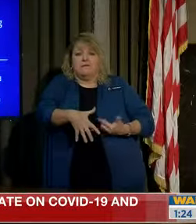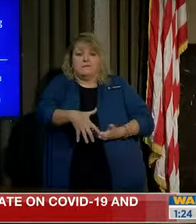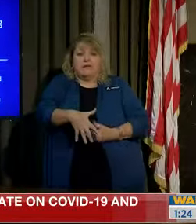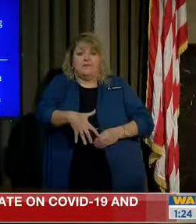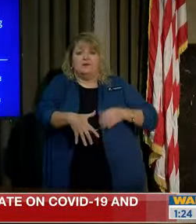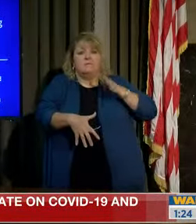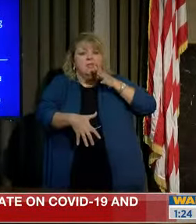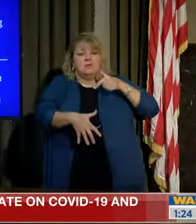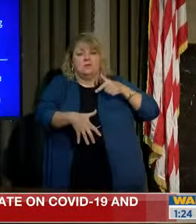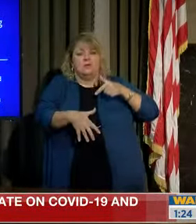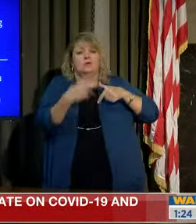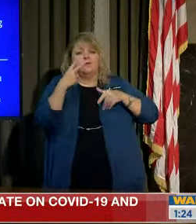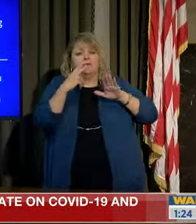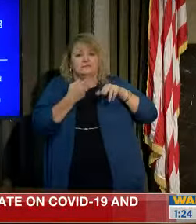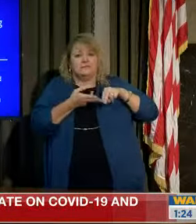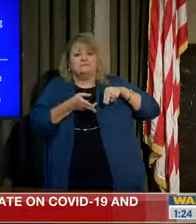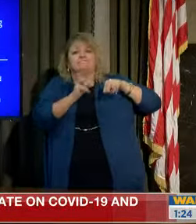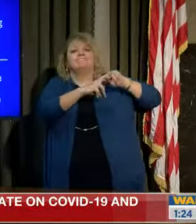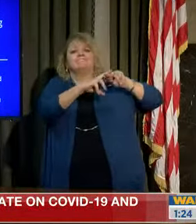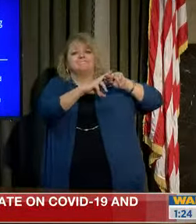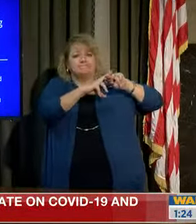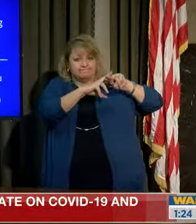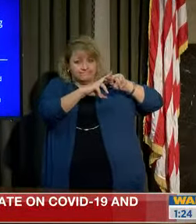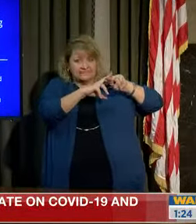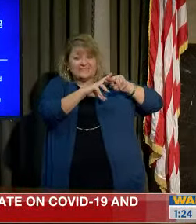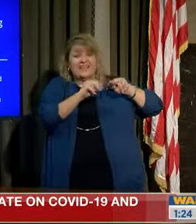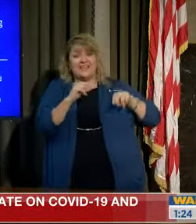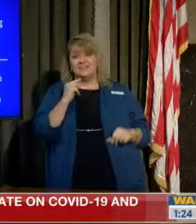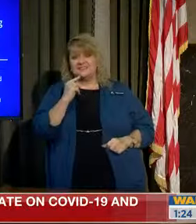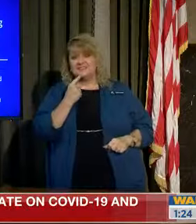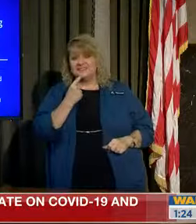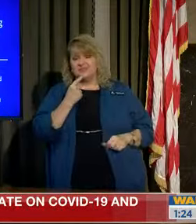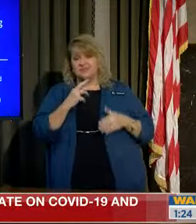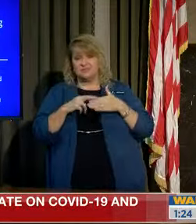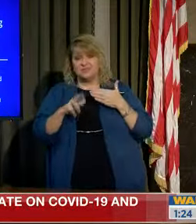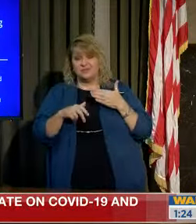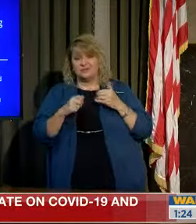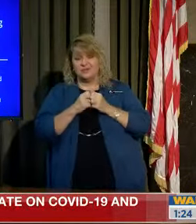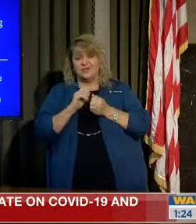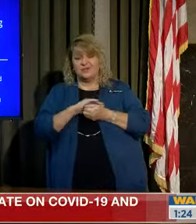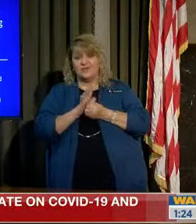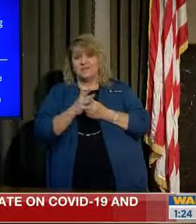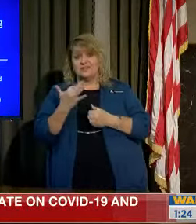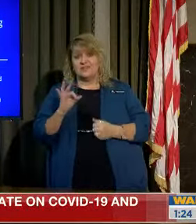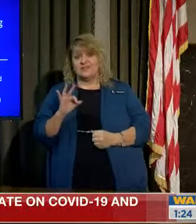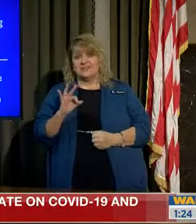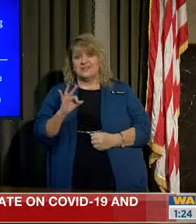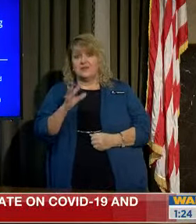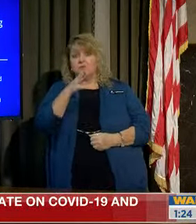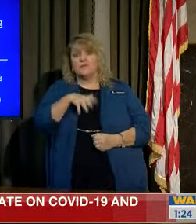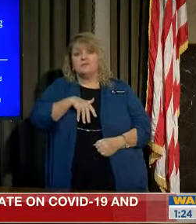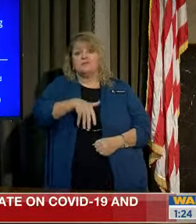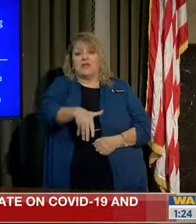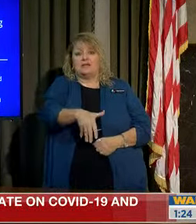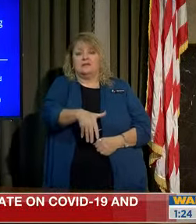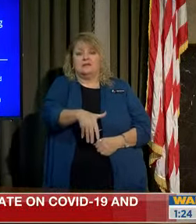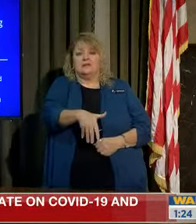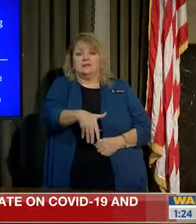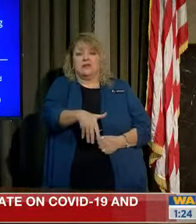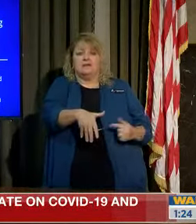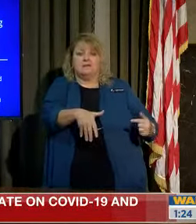seen a spike in severe outcomes related to COVID-19 in pregnant women